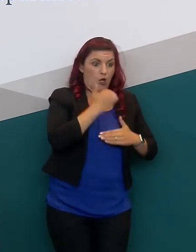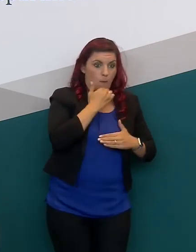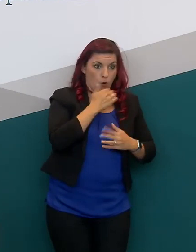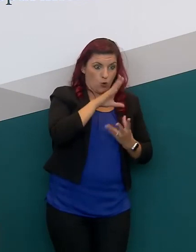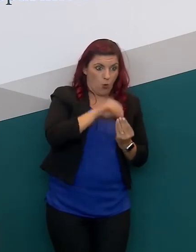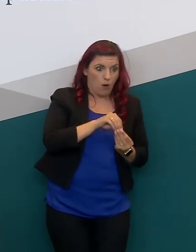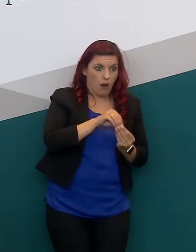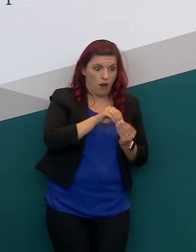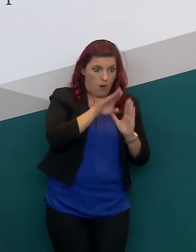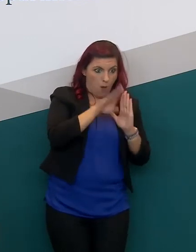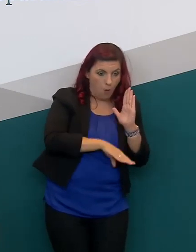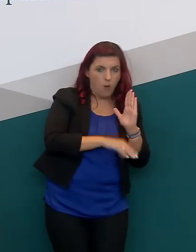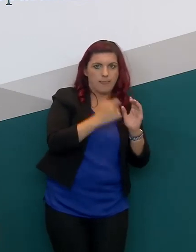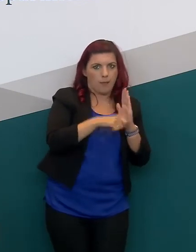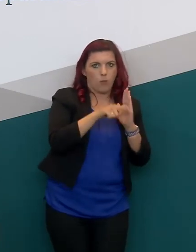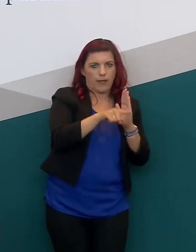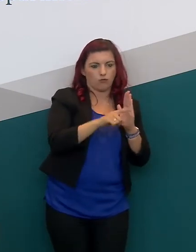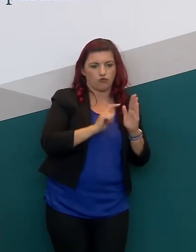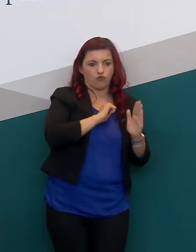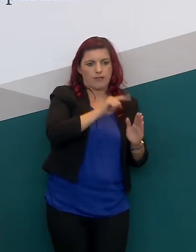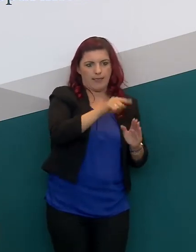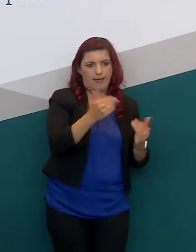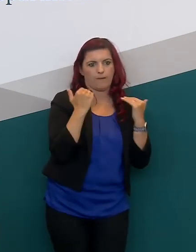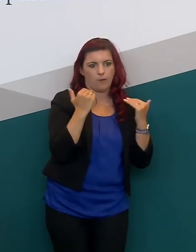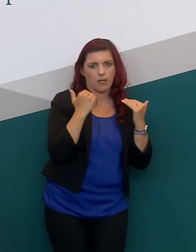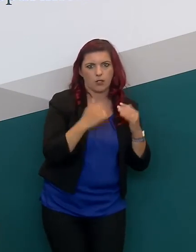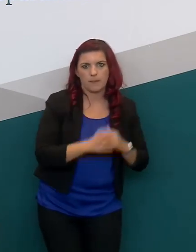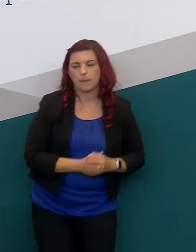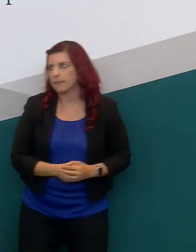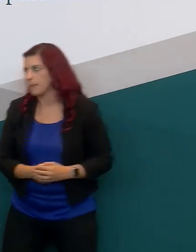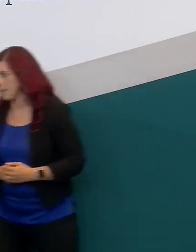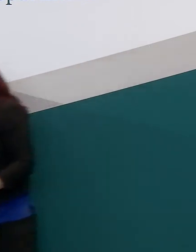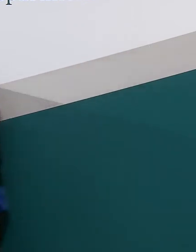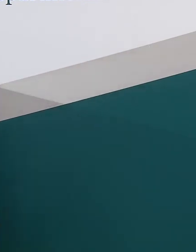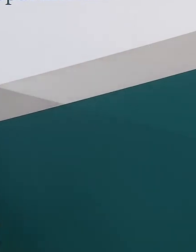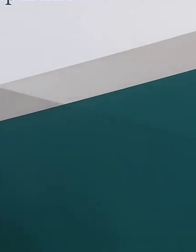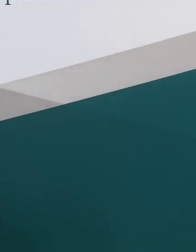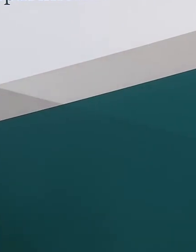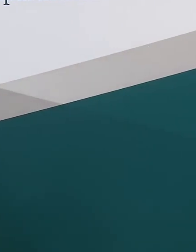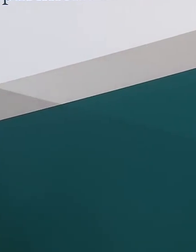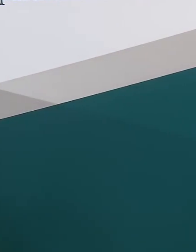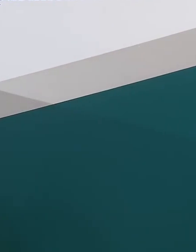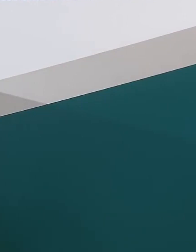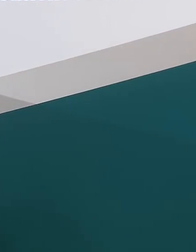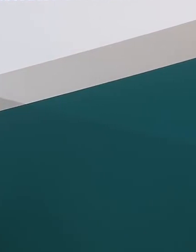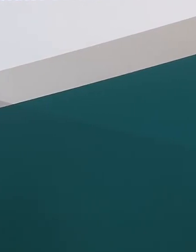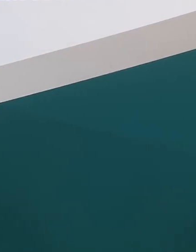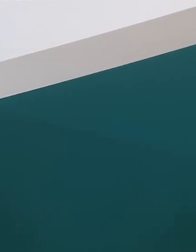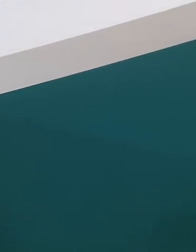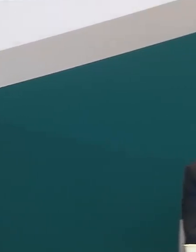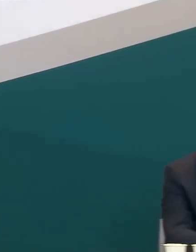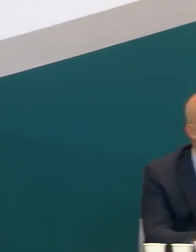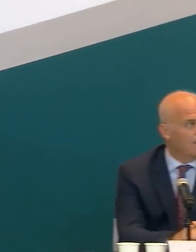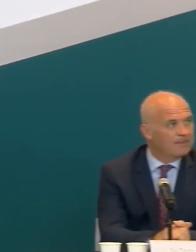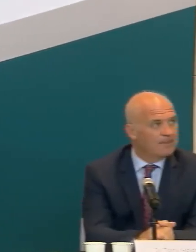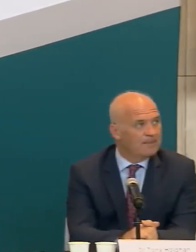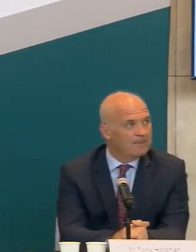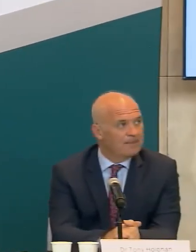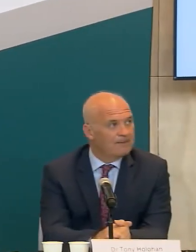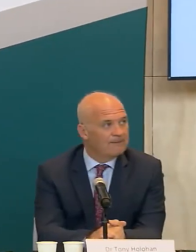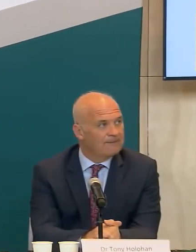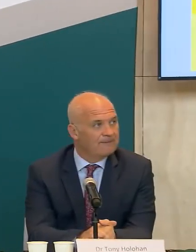cases remains so low. Thank you. Thanks. Well, then, yeah, just a few quick questions. Obviously, there's going to be some